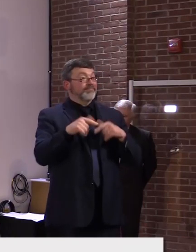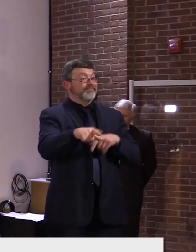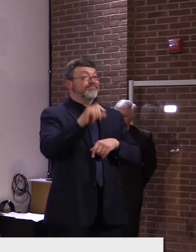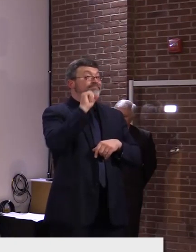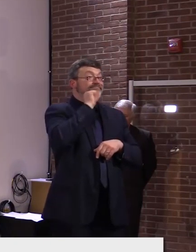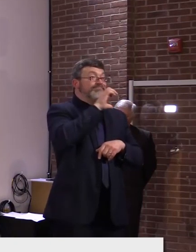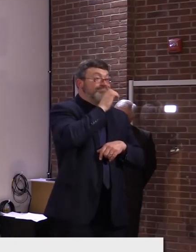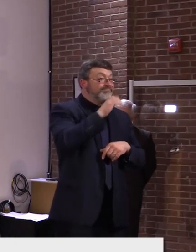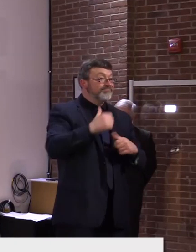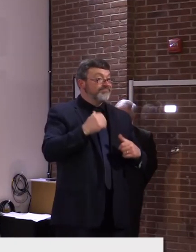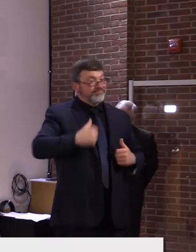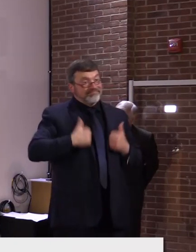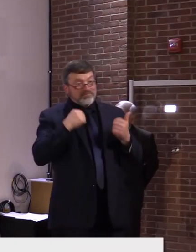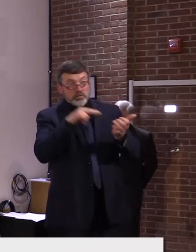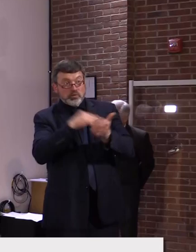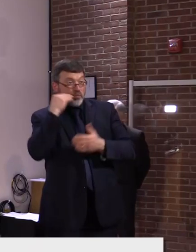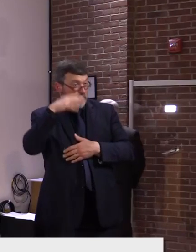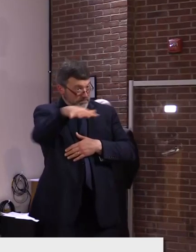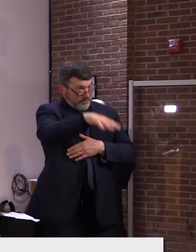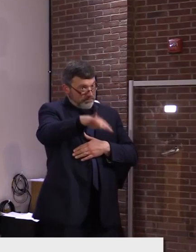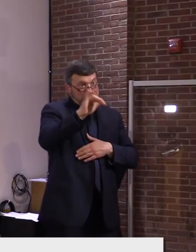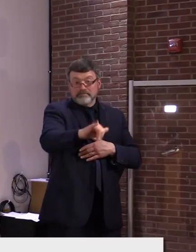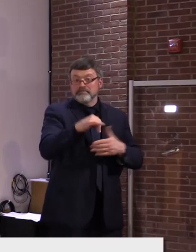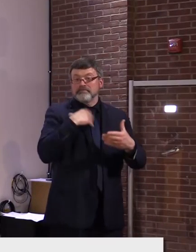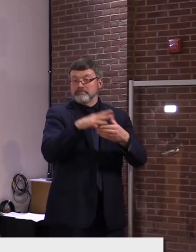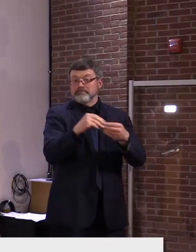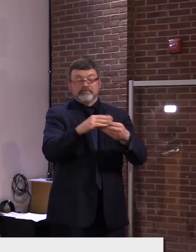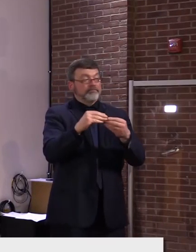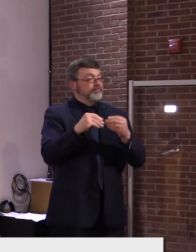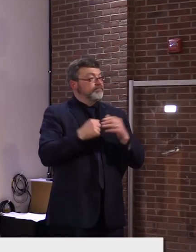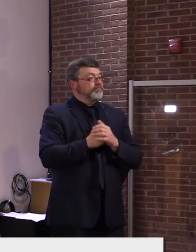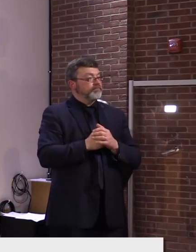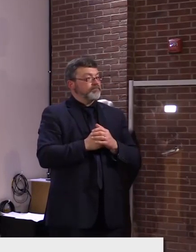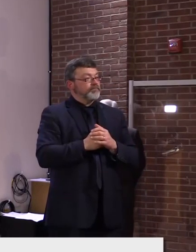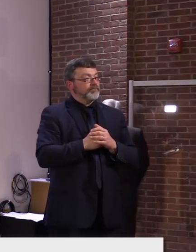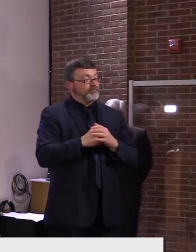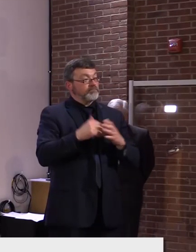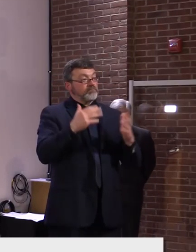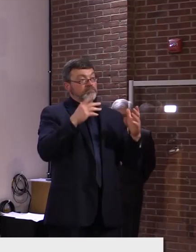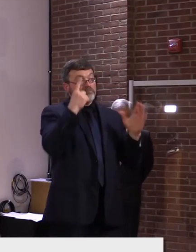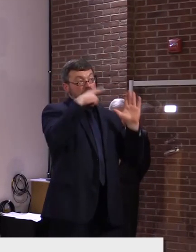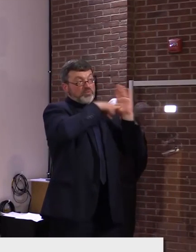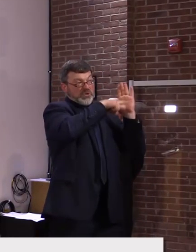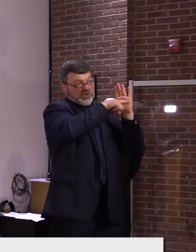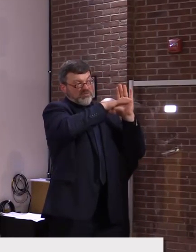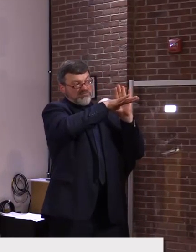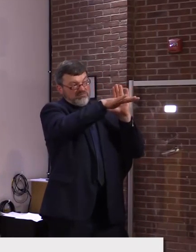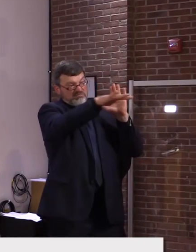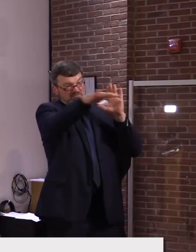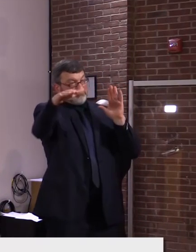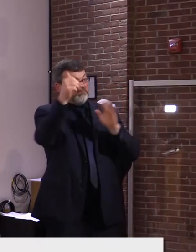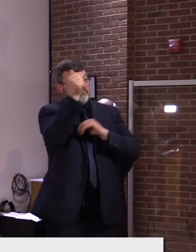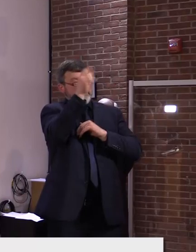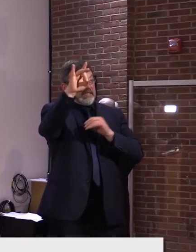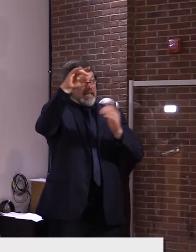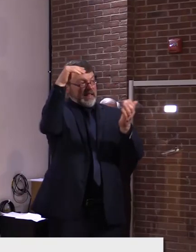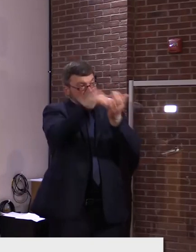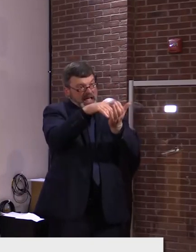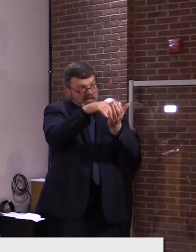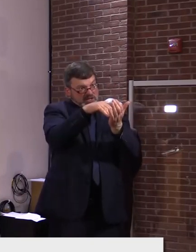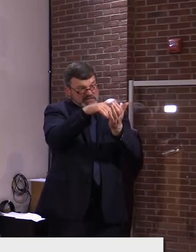most recent issue of the New England Journal of over 18,000 residents, 4,000 of whom were